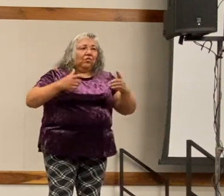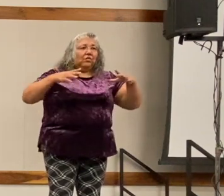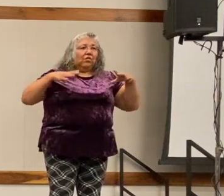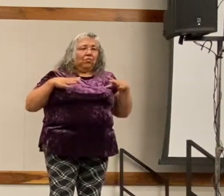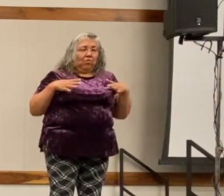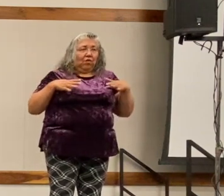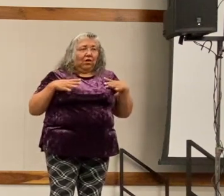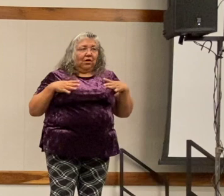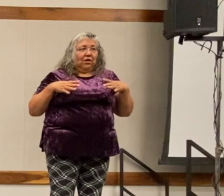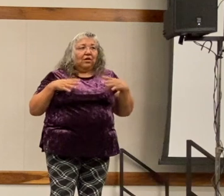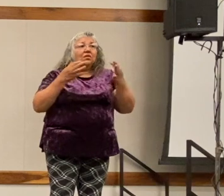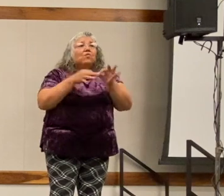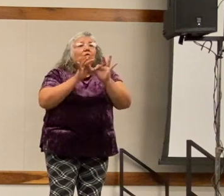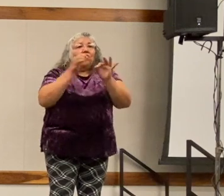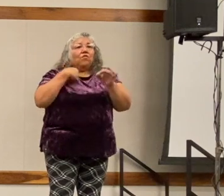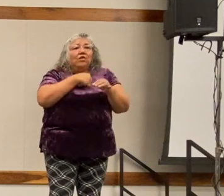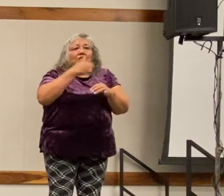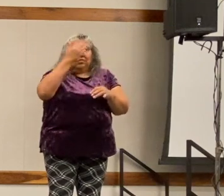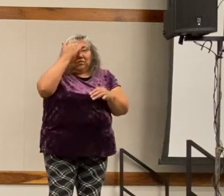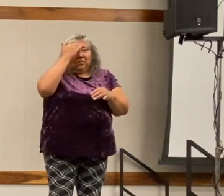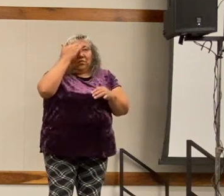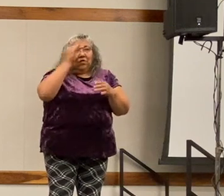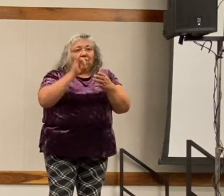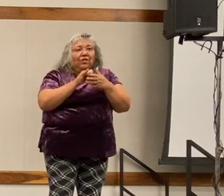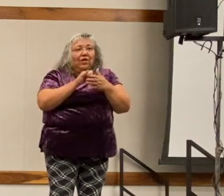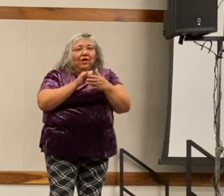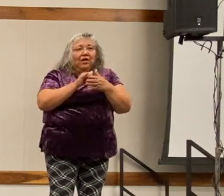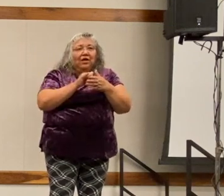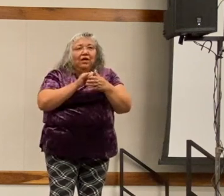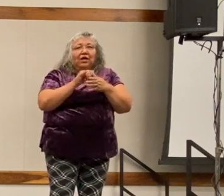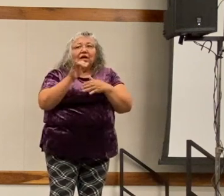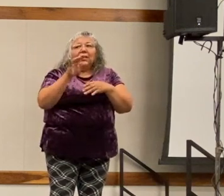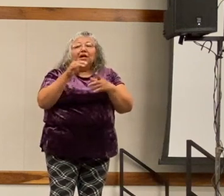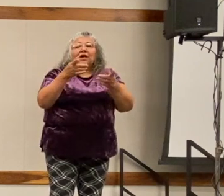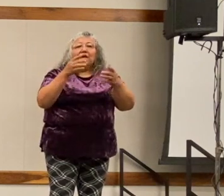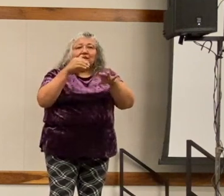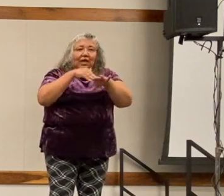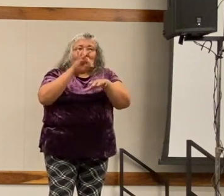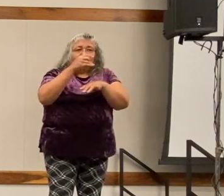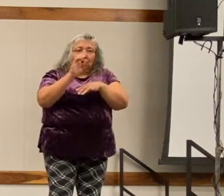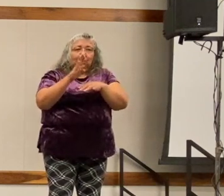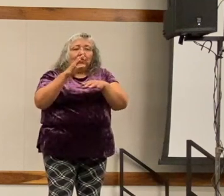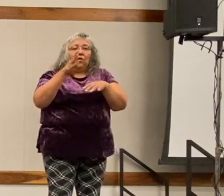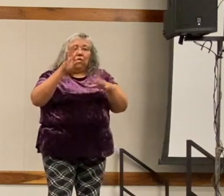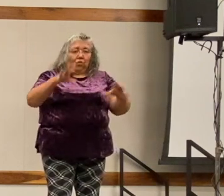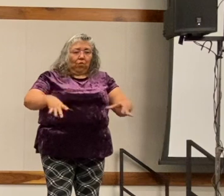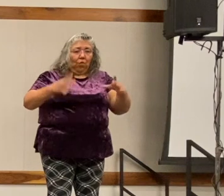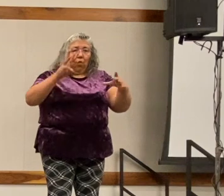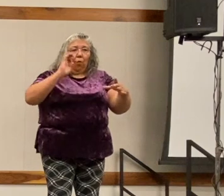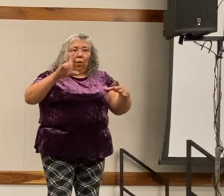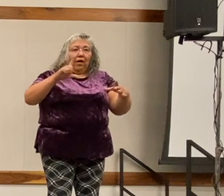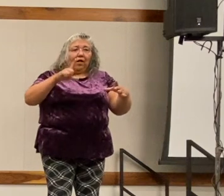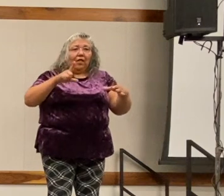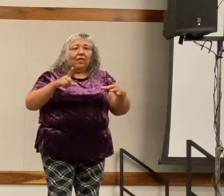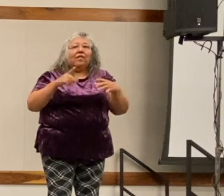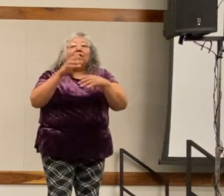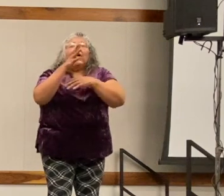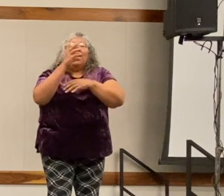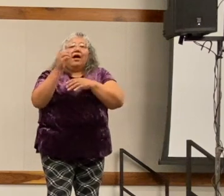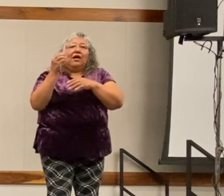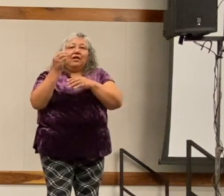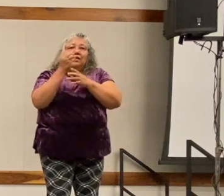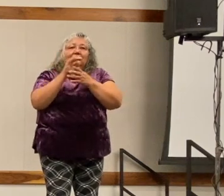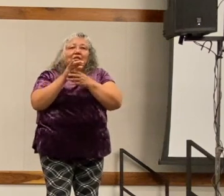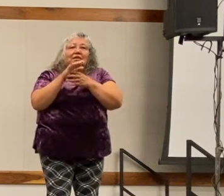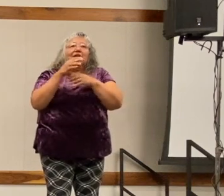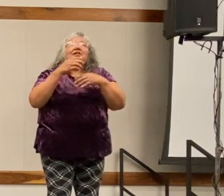breaks. It's important for us to know that he's at Jacob's well, he's in Samaria, and it's noontime. And